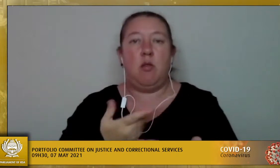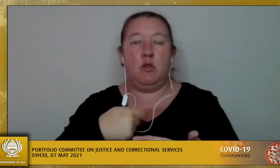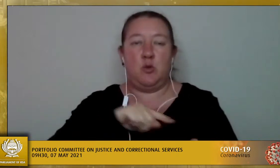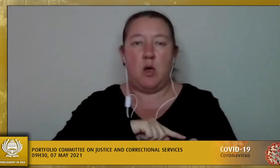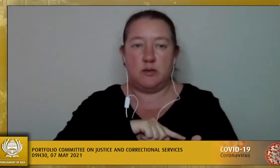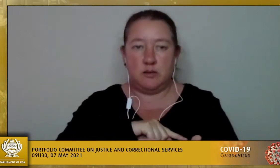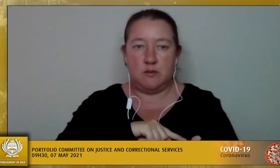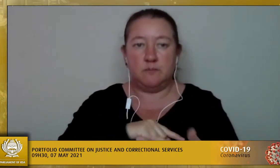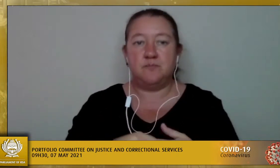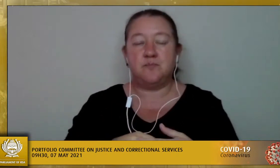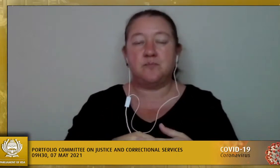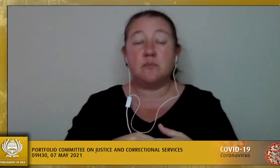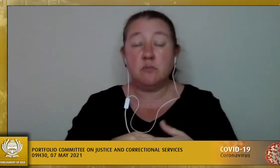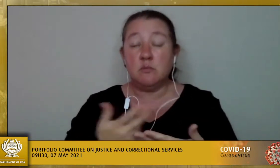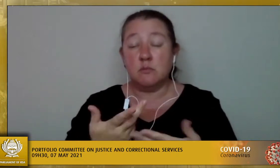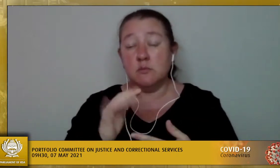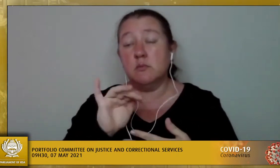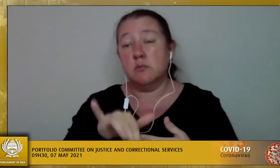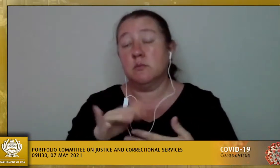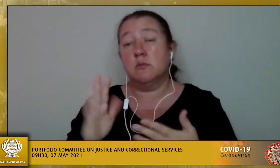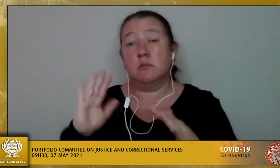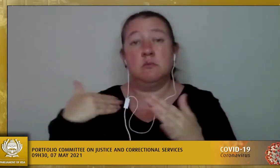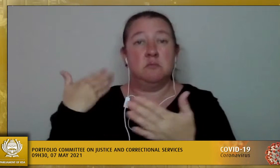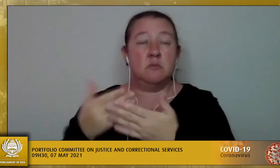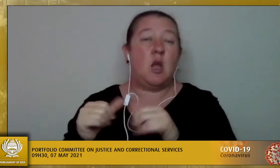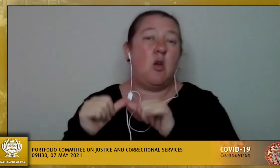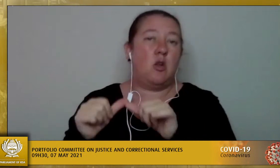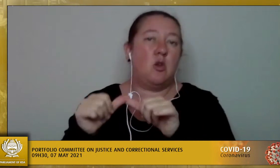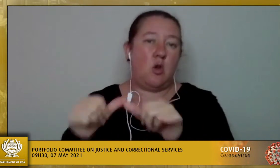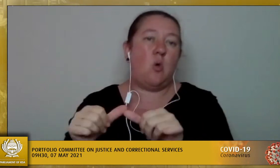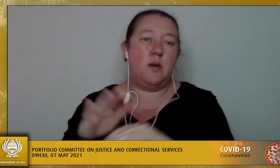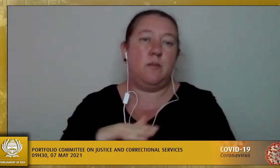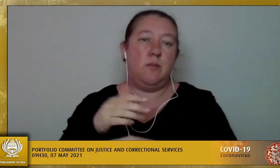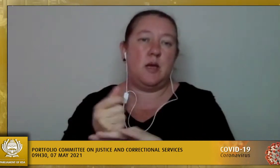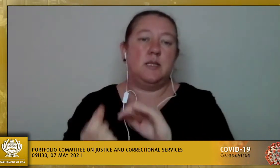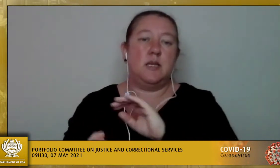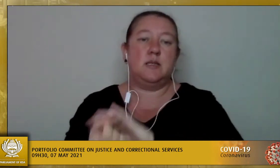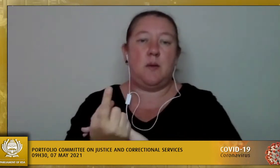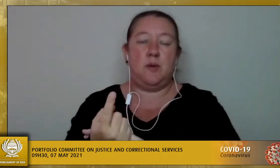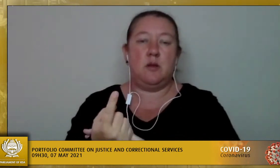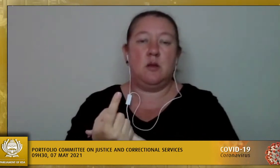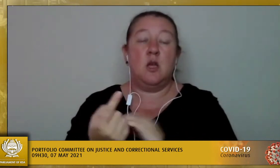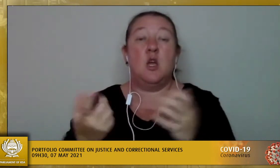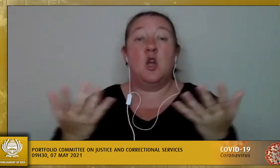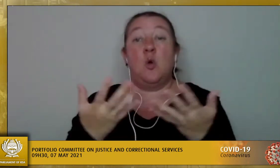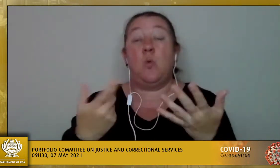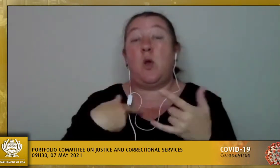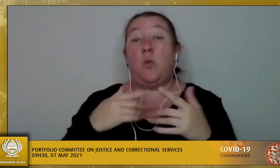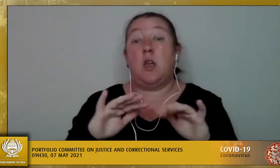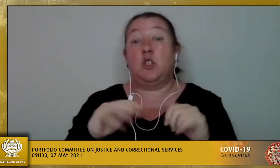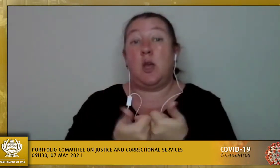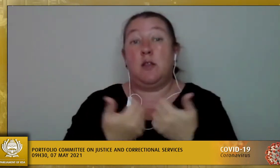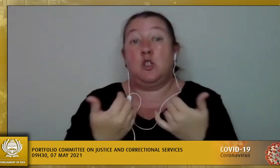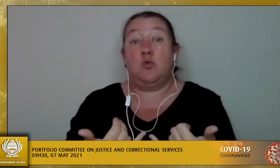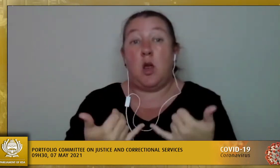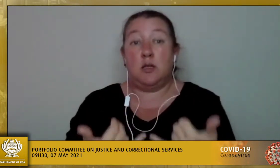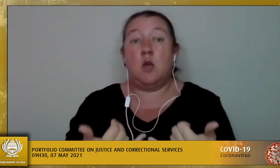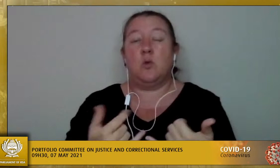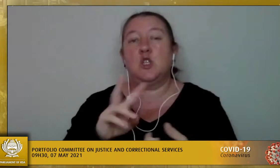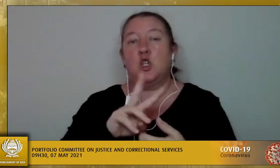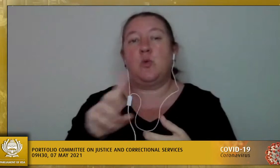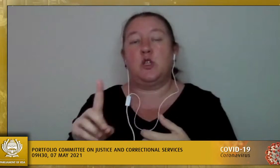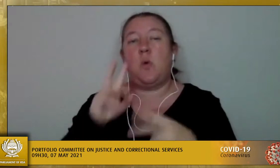and and so that has been happening on an ongoing basis um where we are challenged right now is the